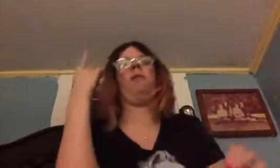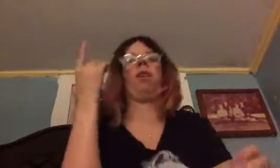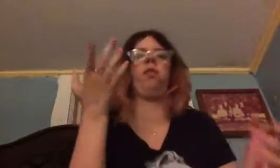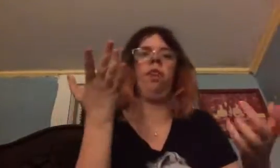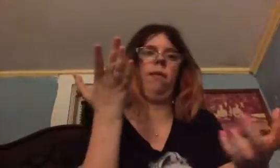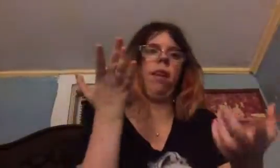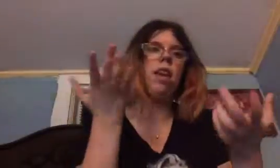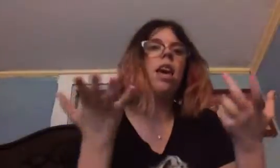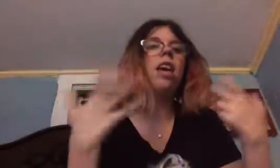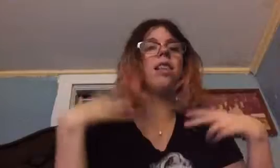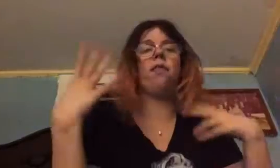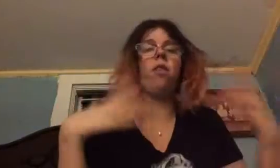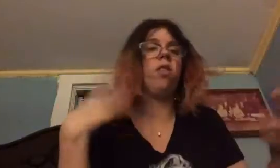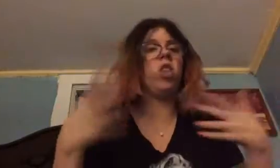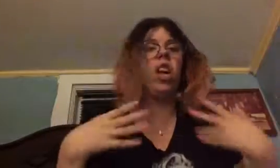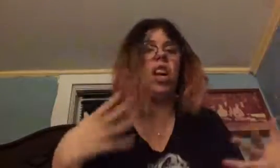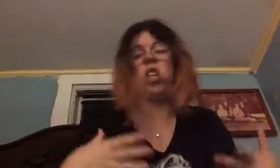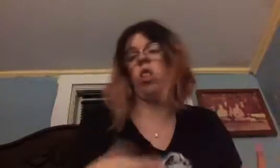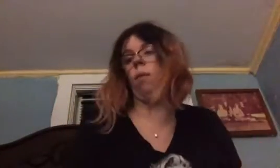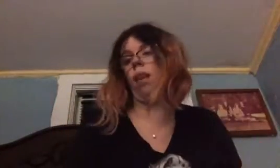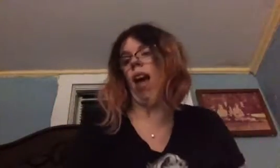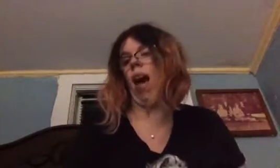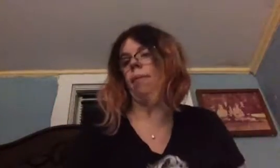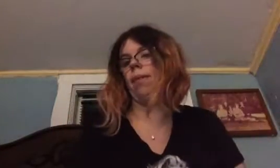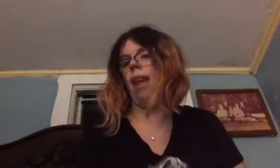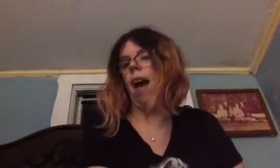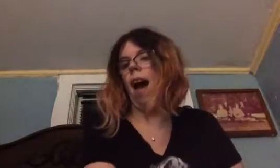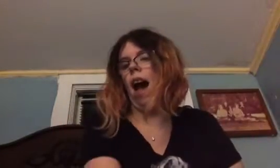effects are different. Because of course it's changed so many times.